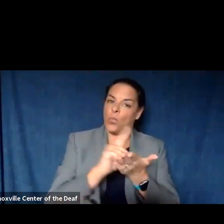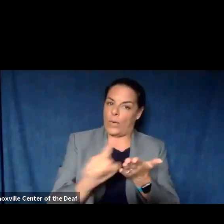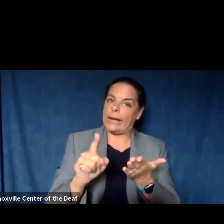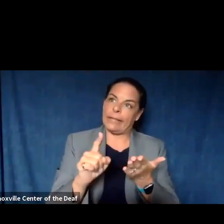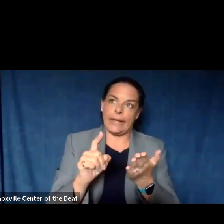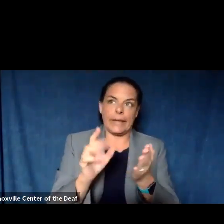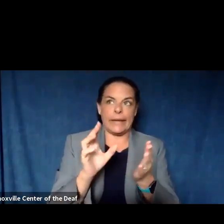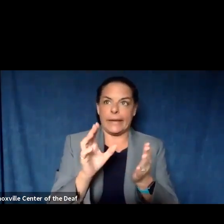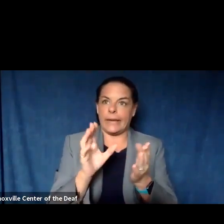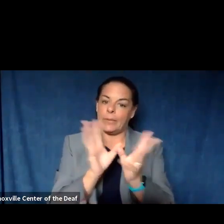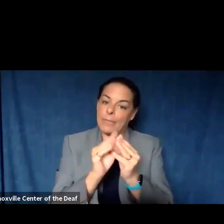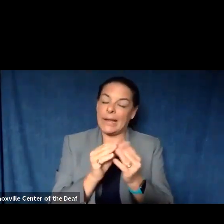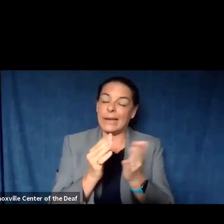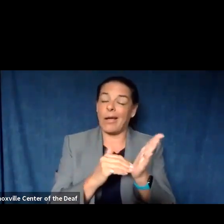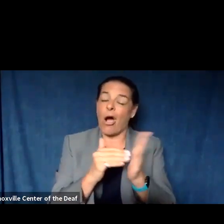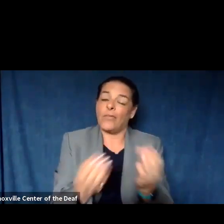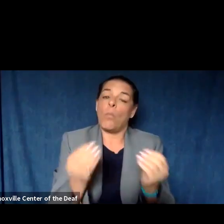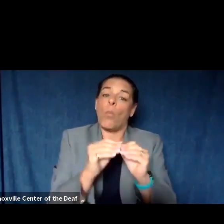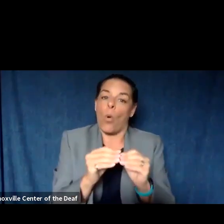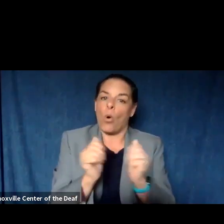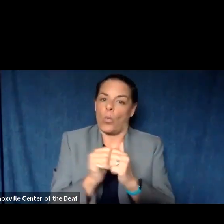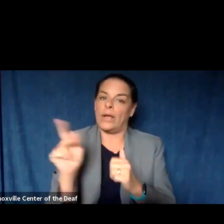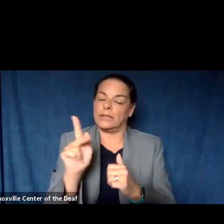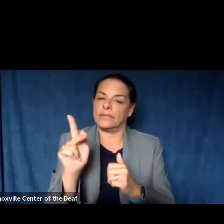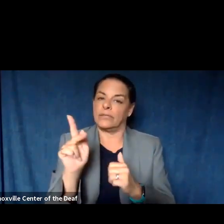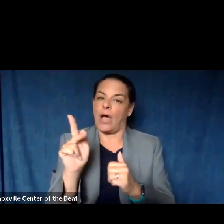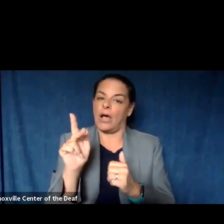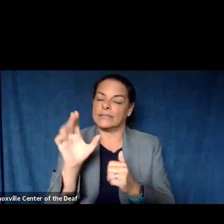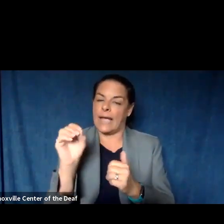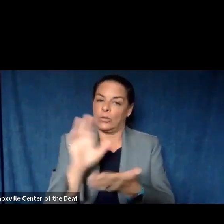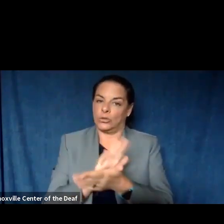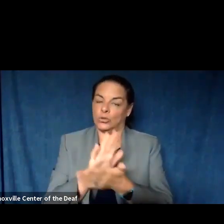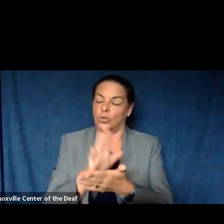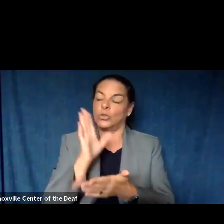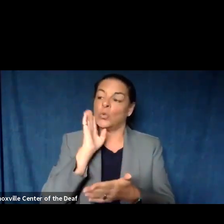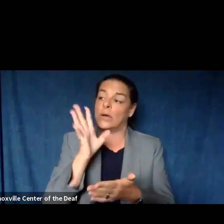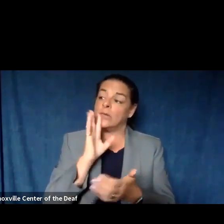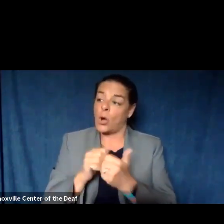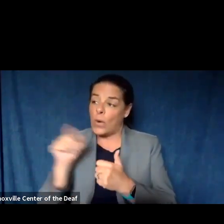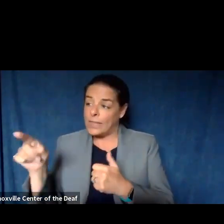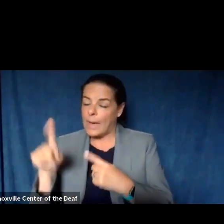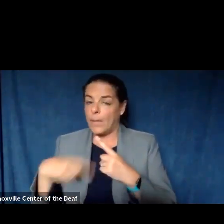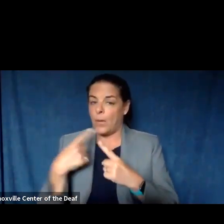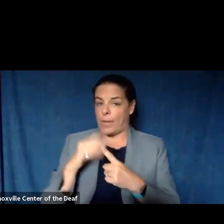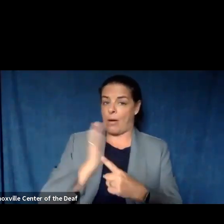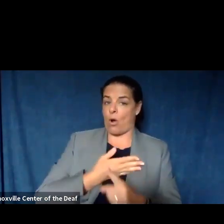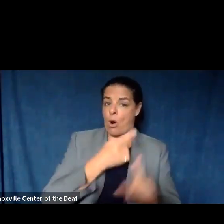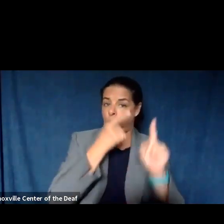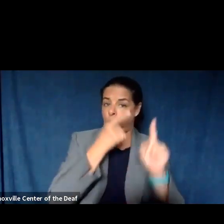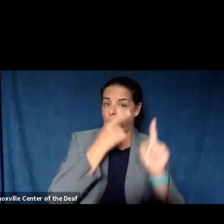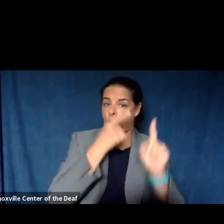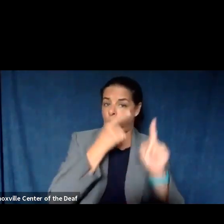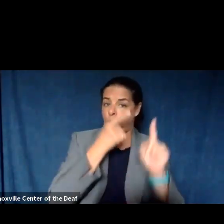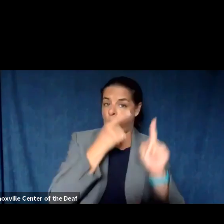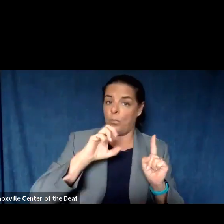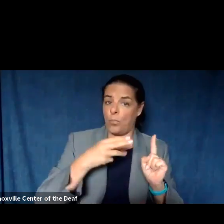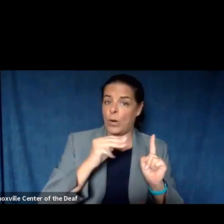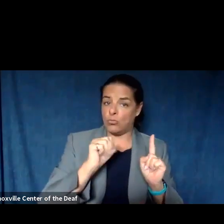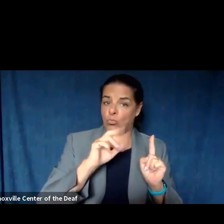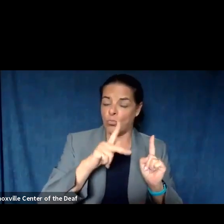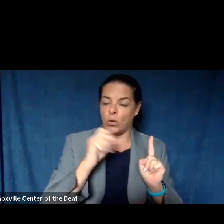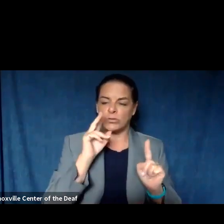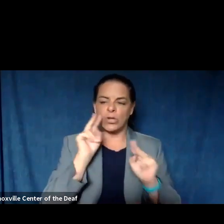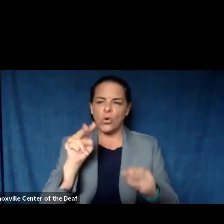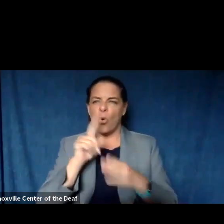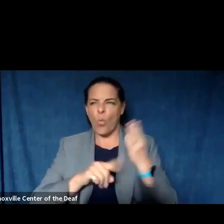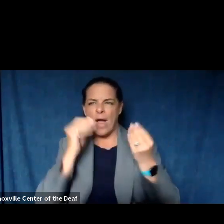more than that. And we're going to be looking at and talking with them through what our benchmarks are and looking at the data that's out there for